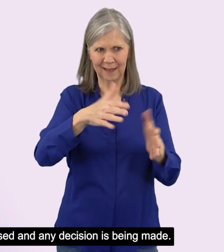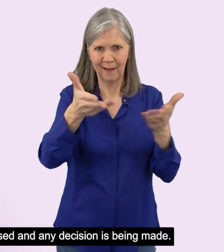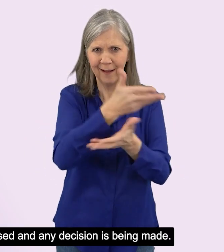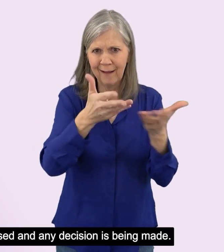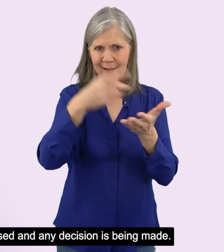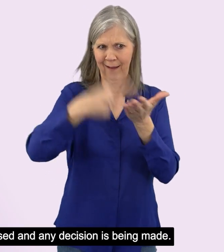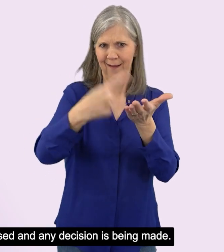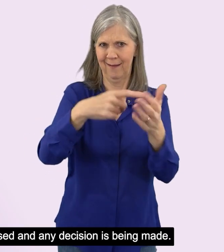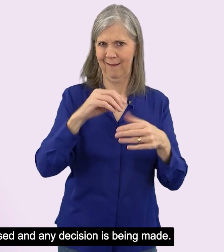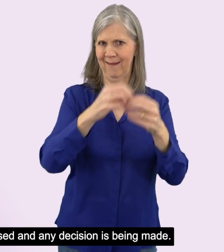any decision is being made.